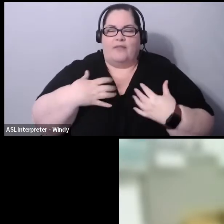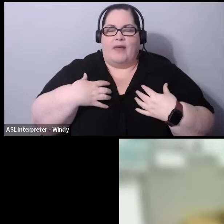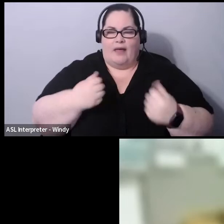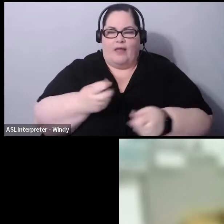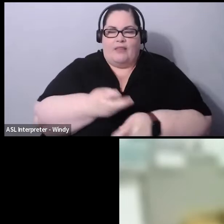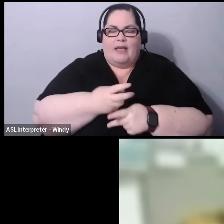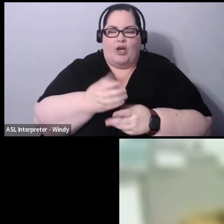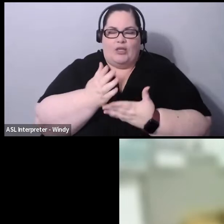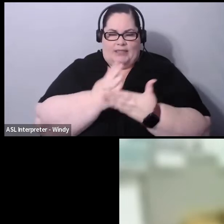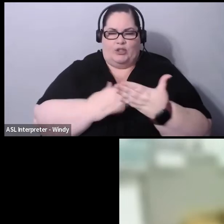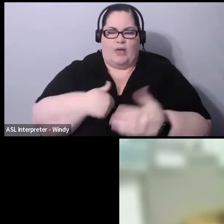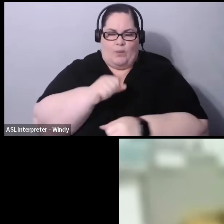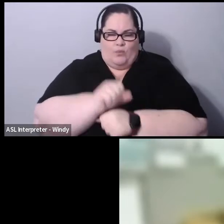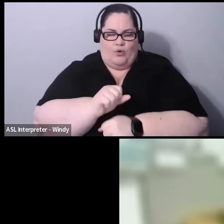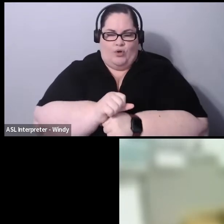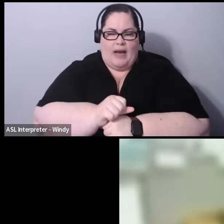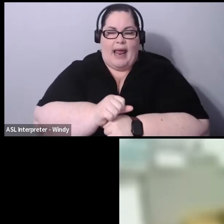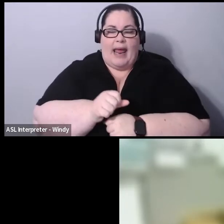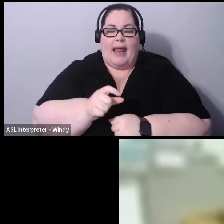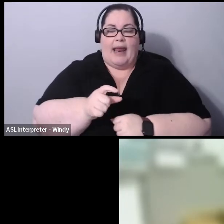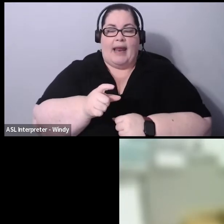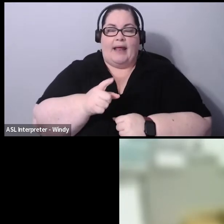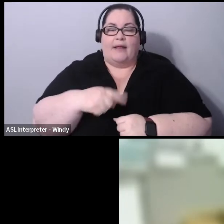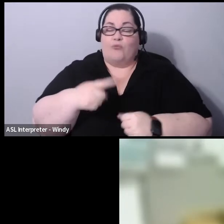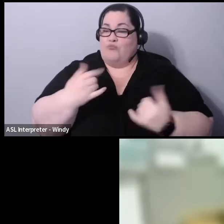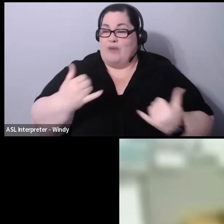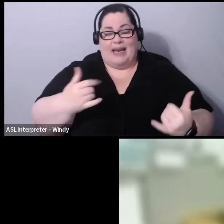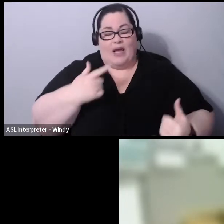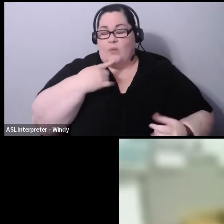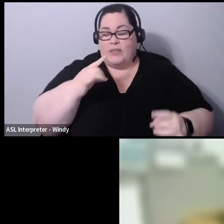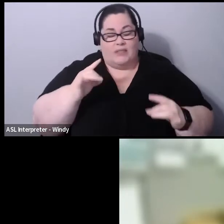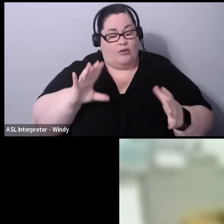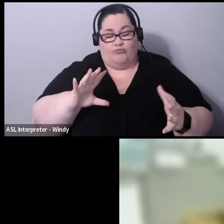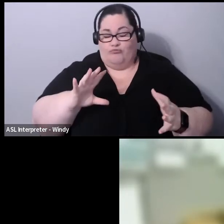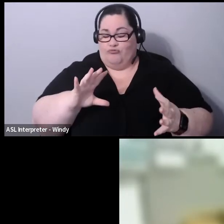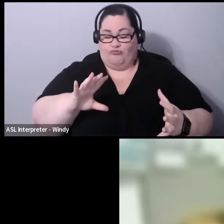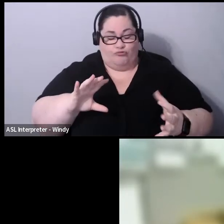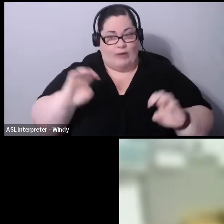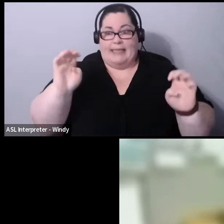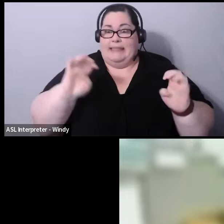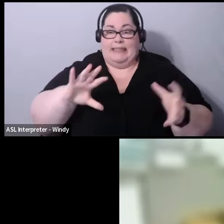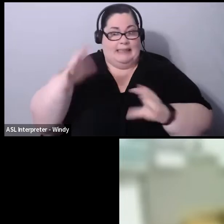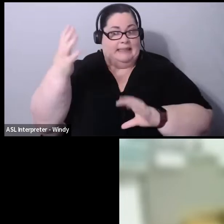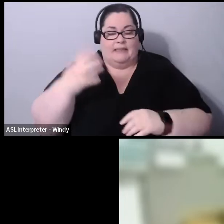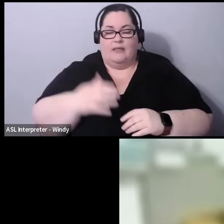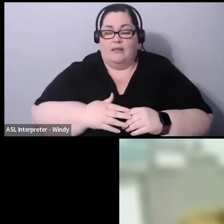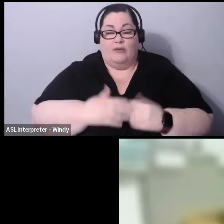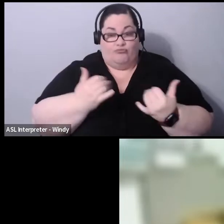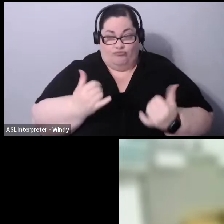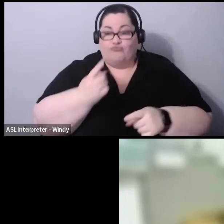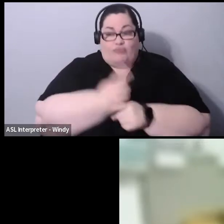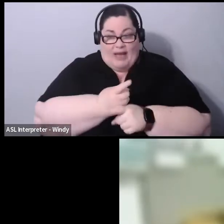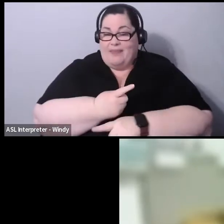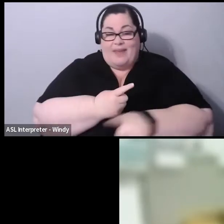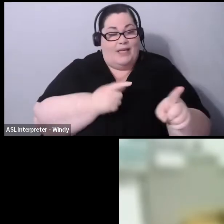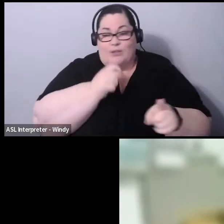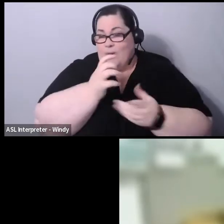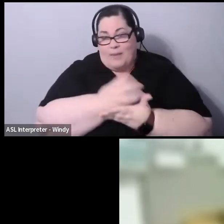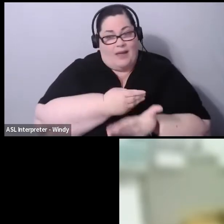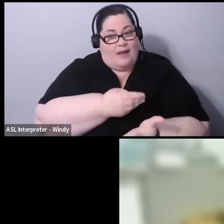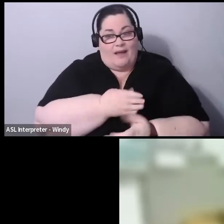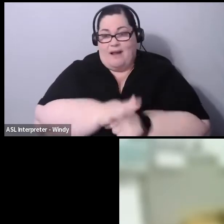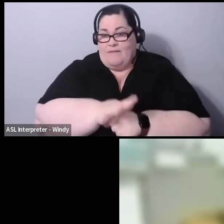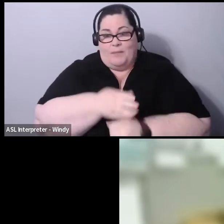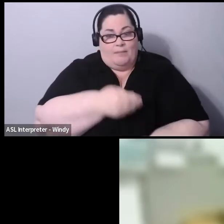and caregivers are at a real point of crisis. You're absolutely right. None of them make enough money for the work they